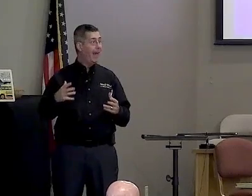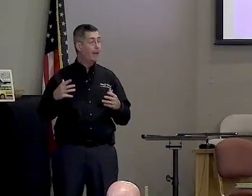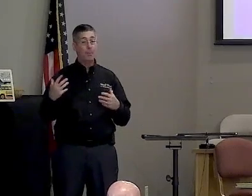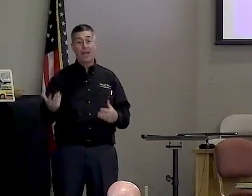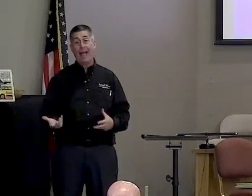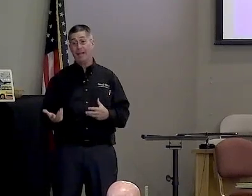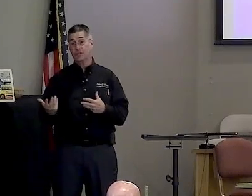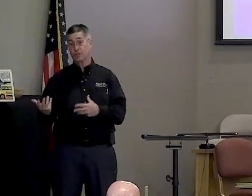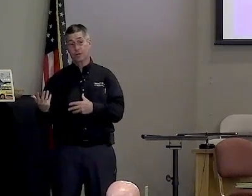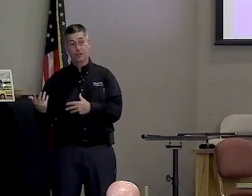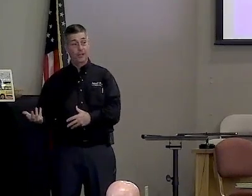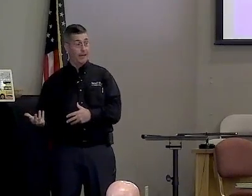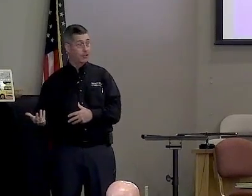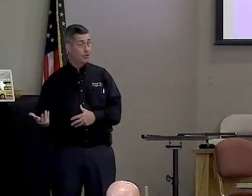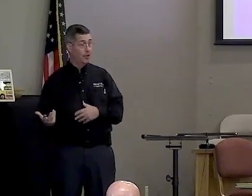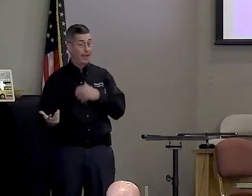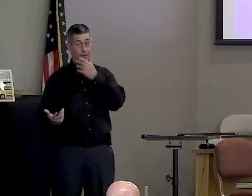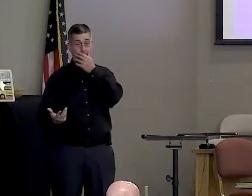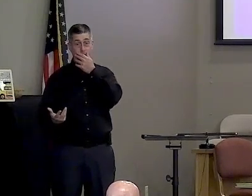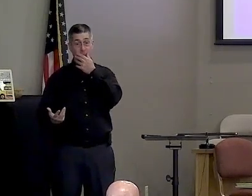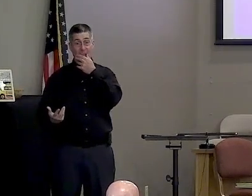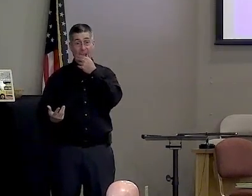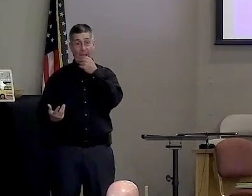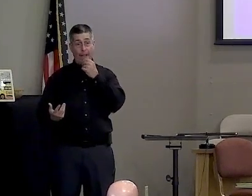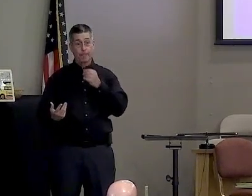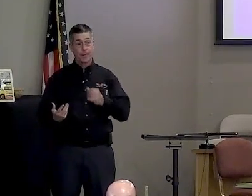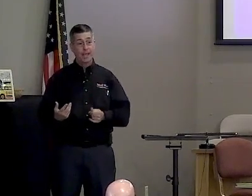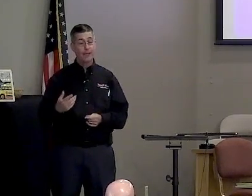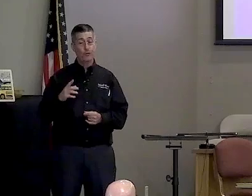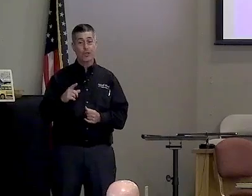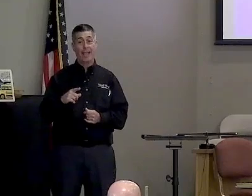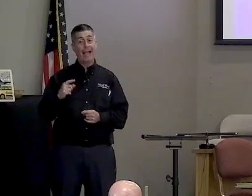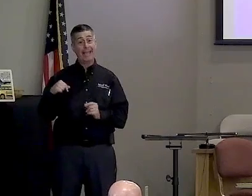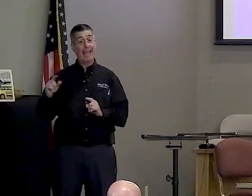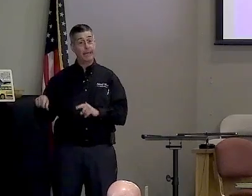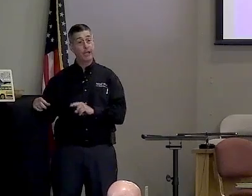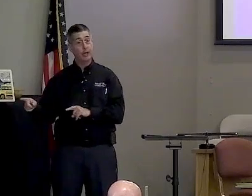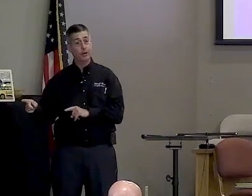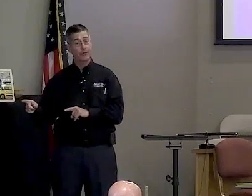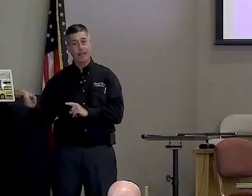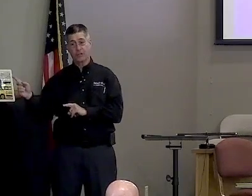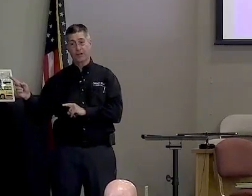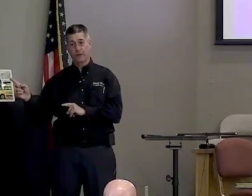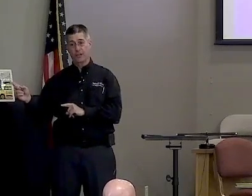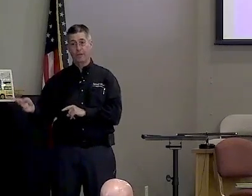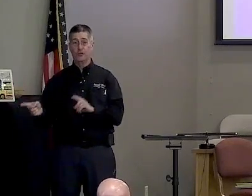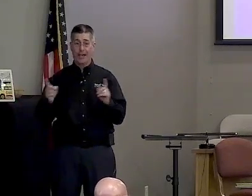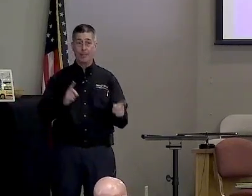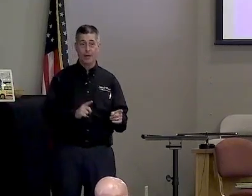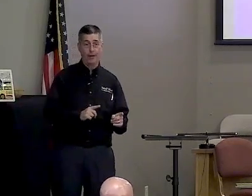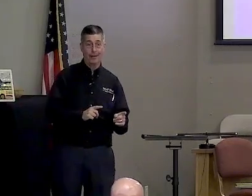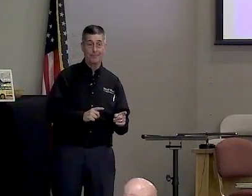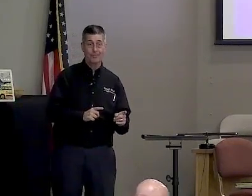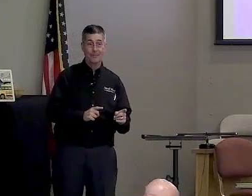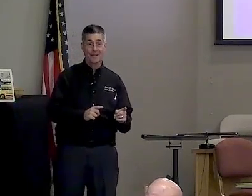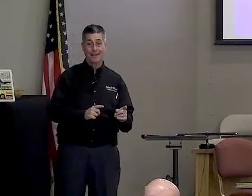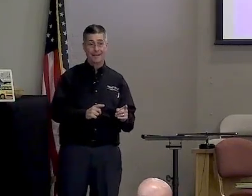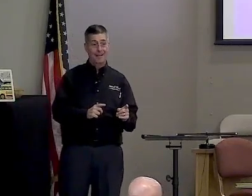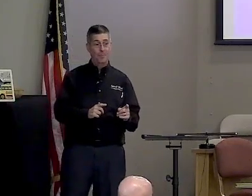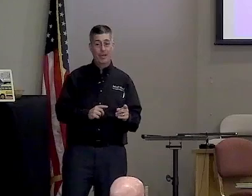implies certain things to the deaf. If you say I can hear, that's different than if say I'm hearing. Because